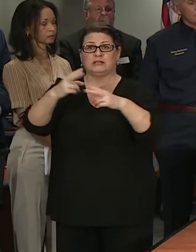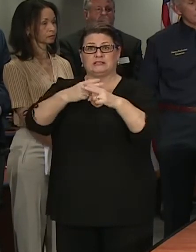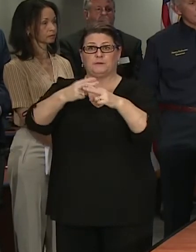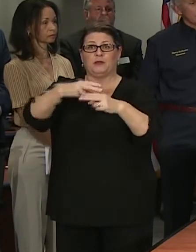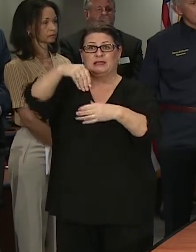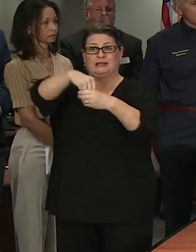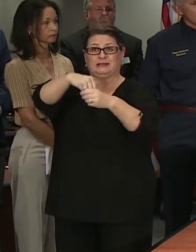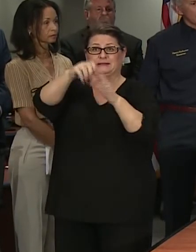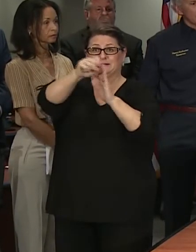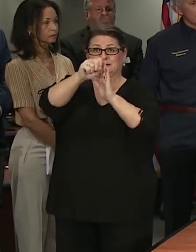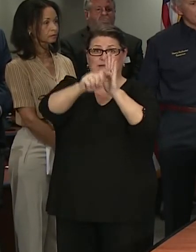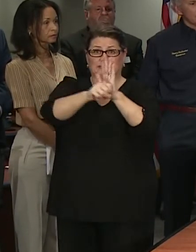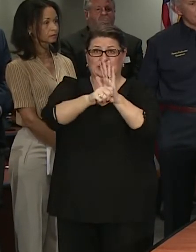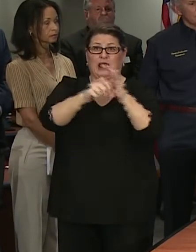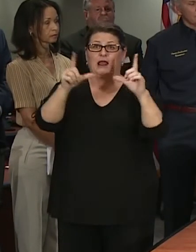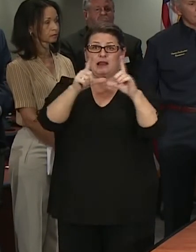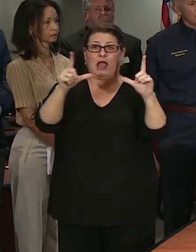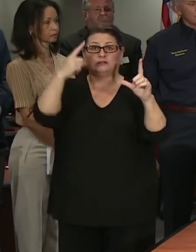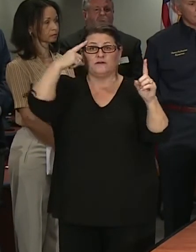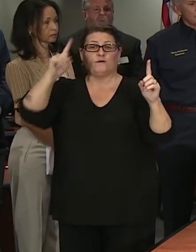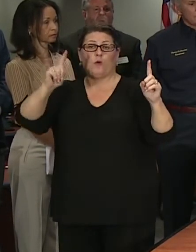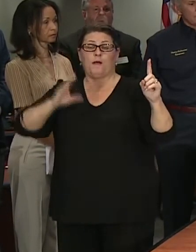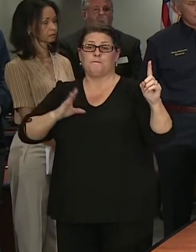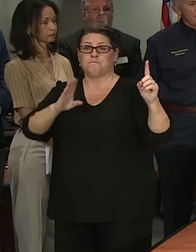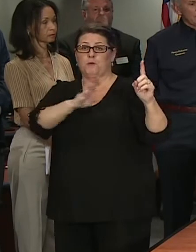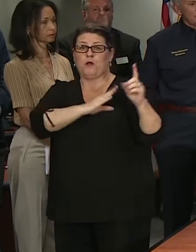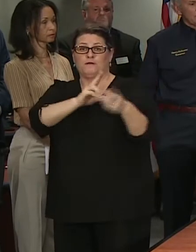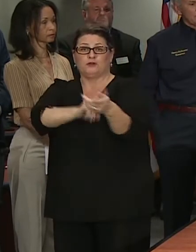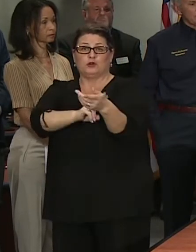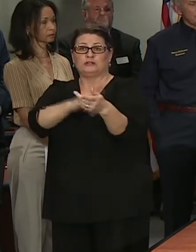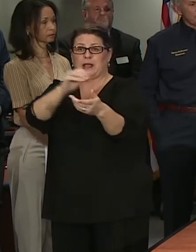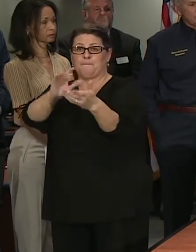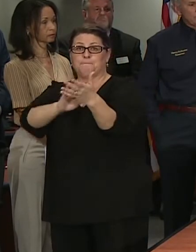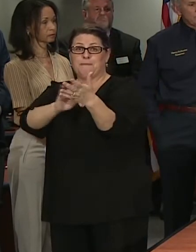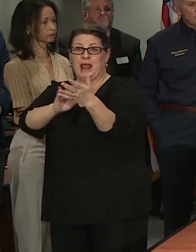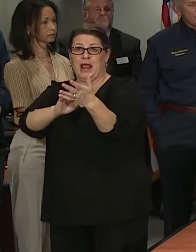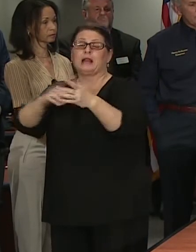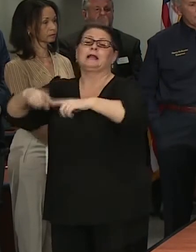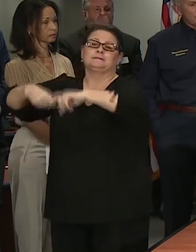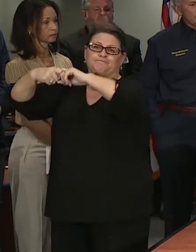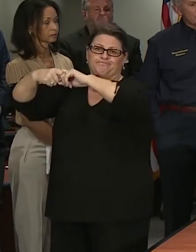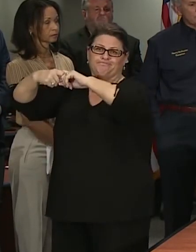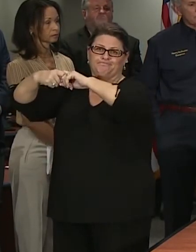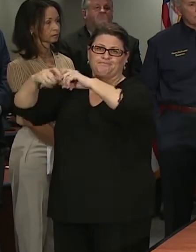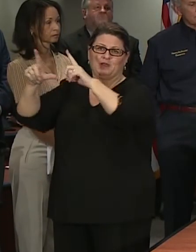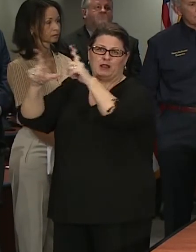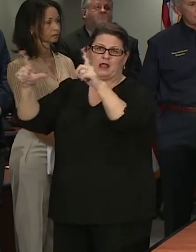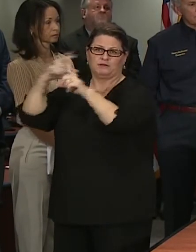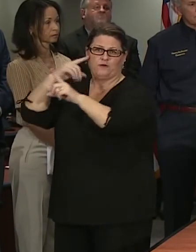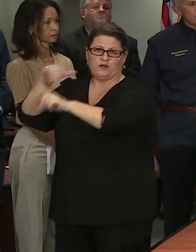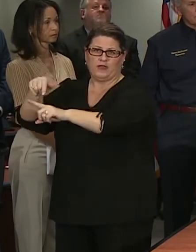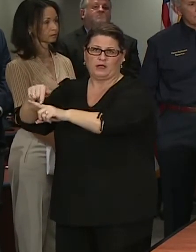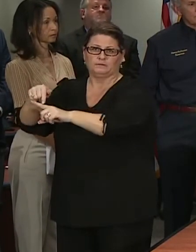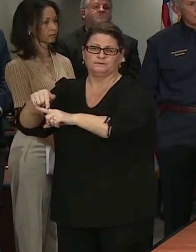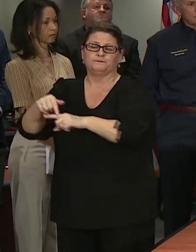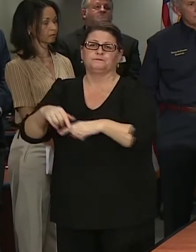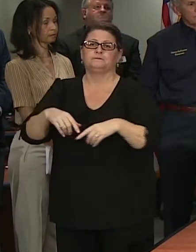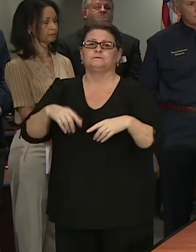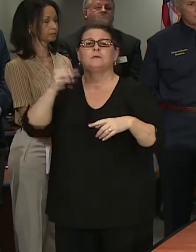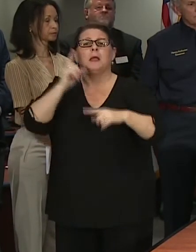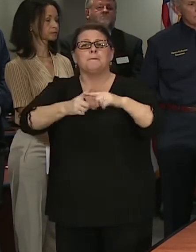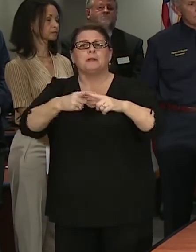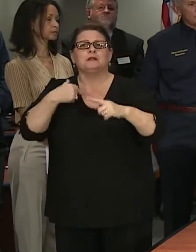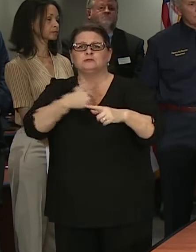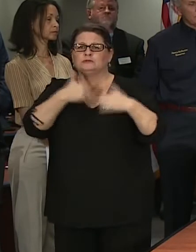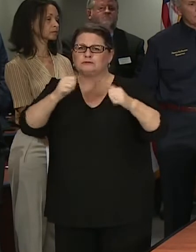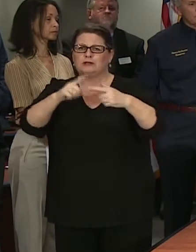licensure for the Board of Nursing and the Board of Medical Examiners. The agency has also taken measures to help the licensees themselves